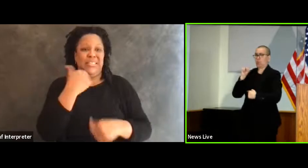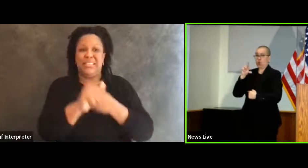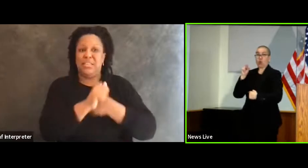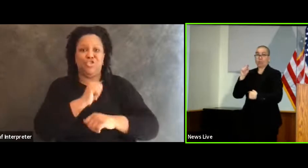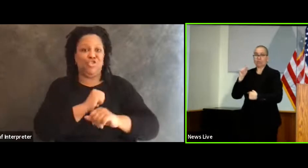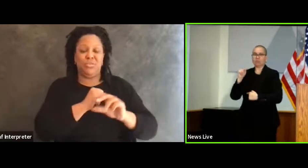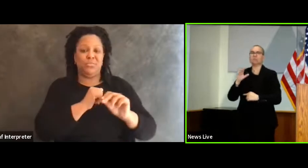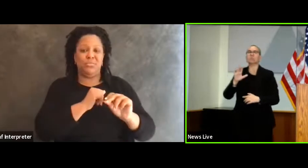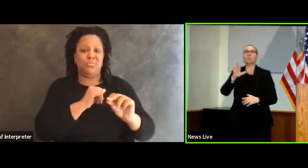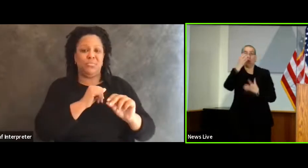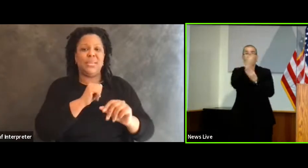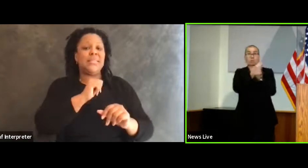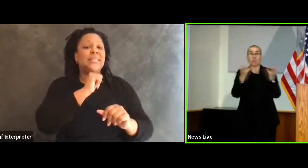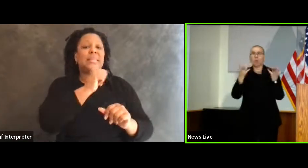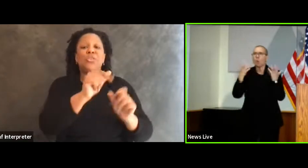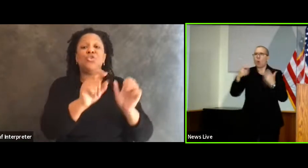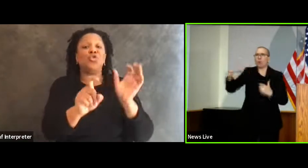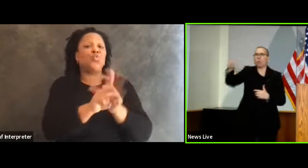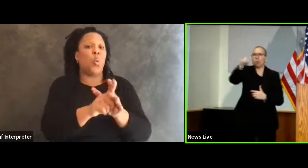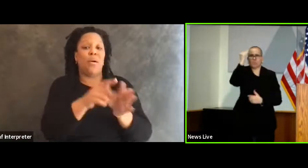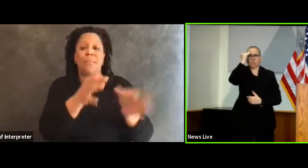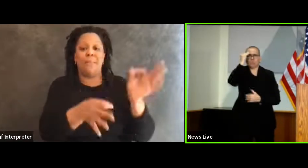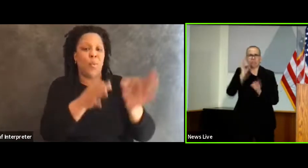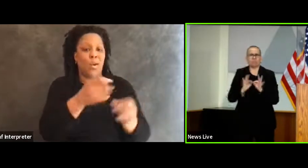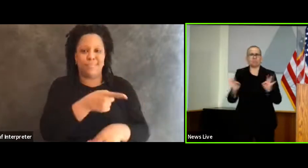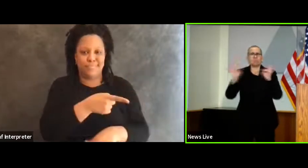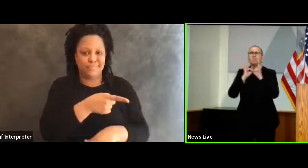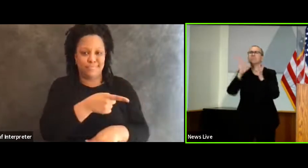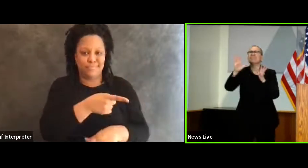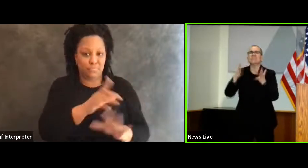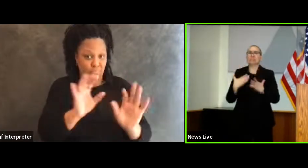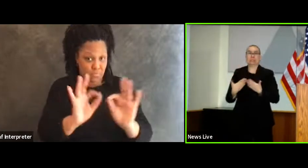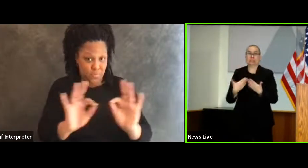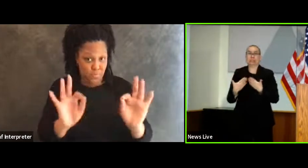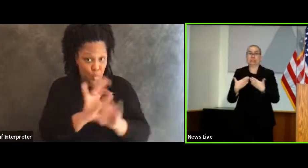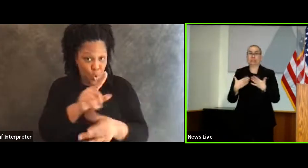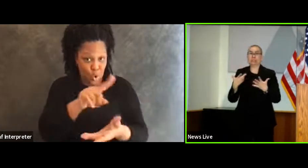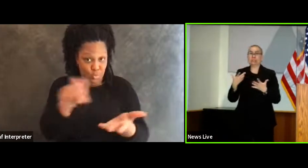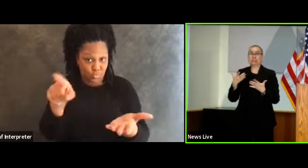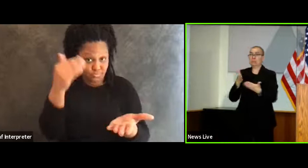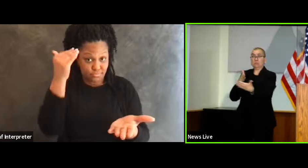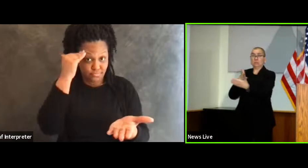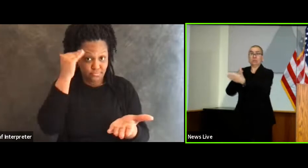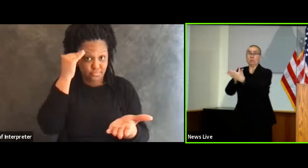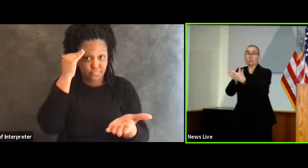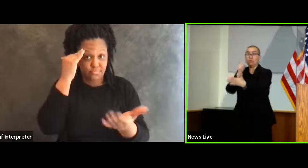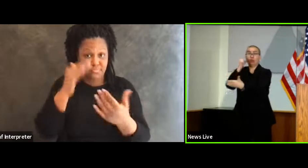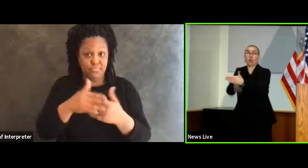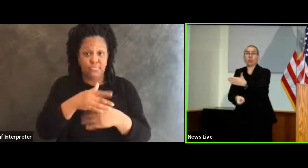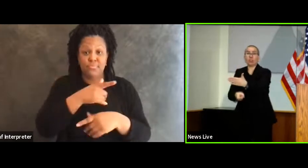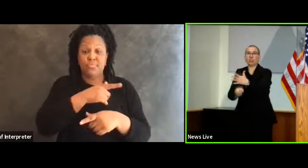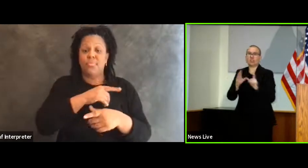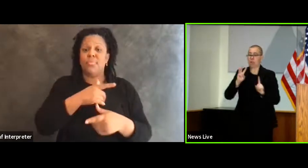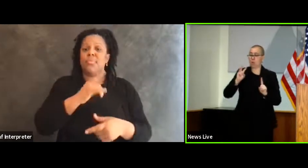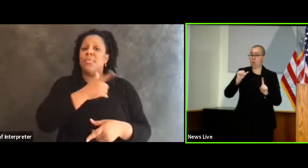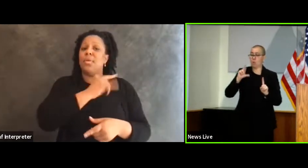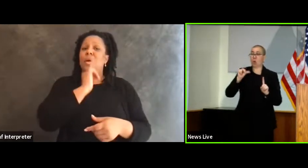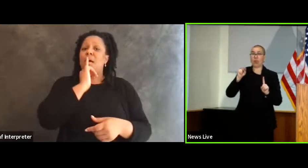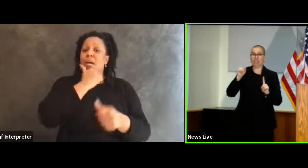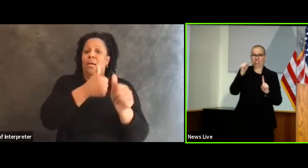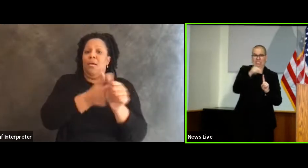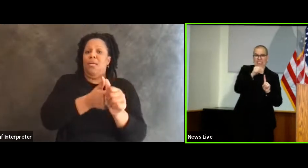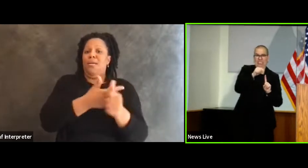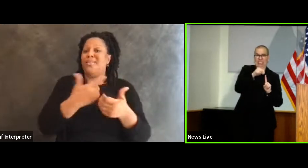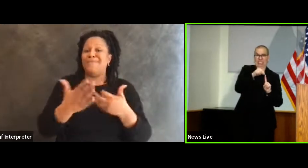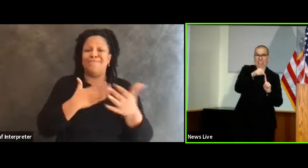to note that, regardless of what the underlying charge was for, that is the fact that it was for a failure to appear. And the work that